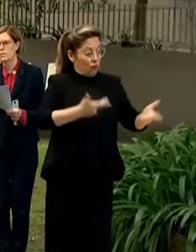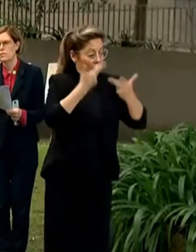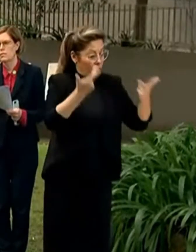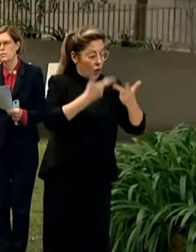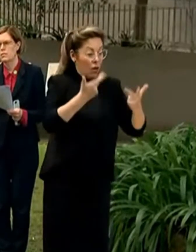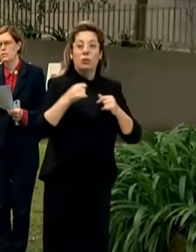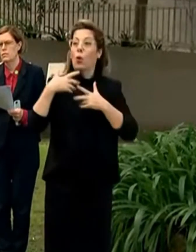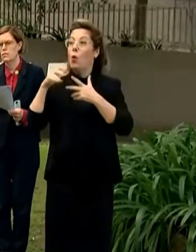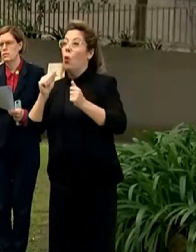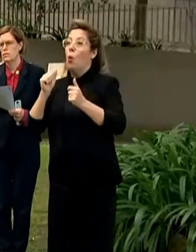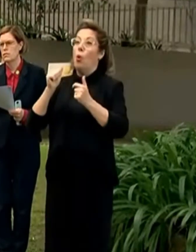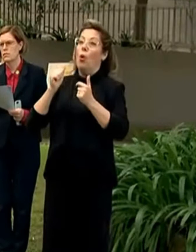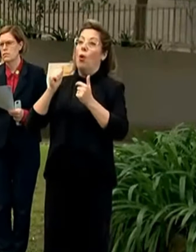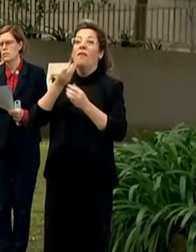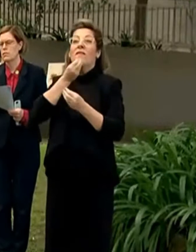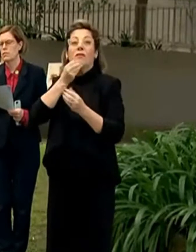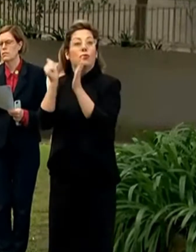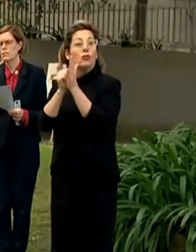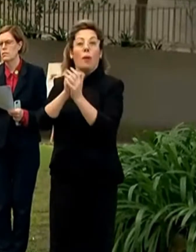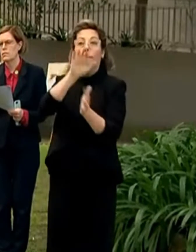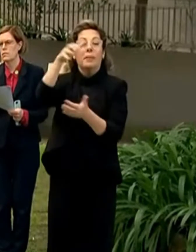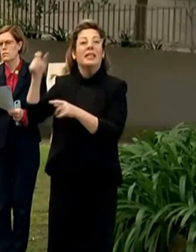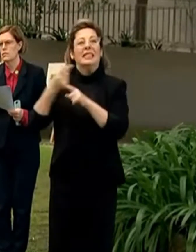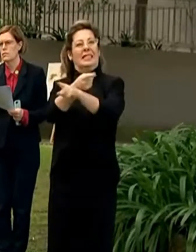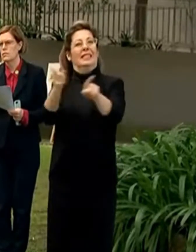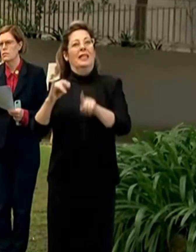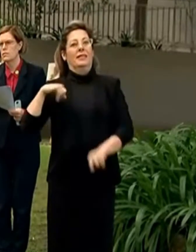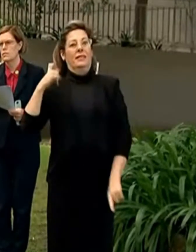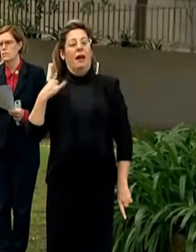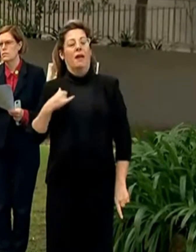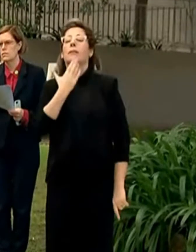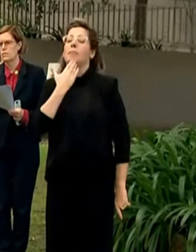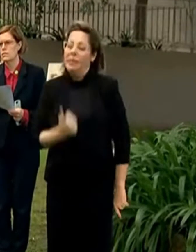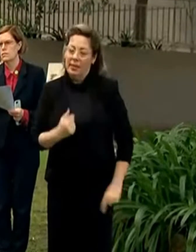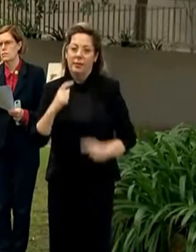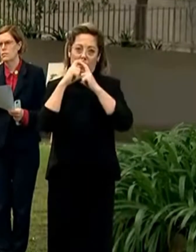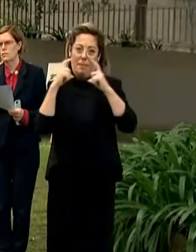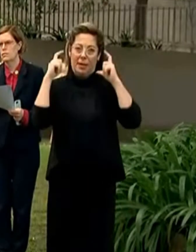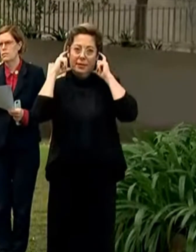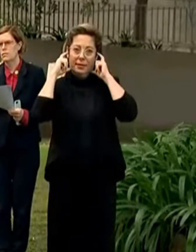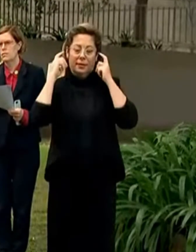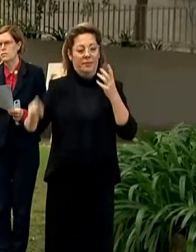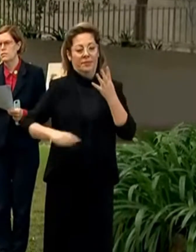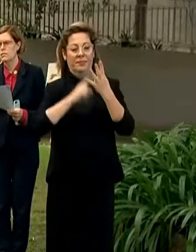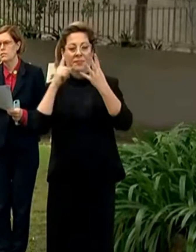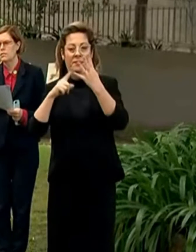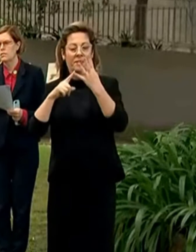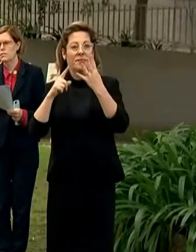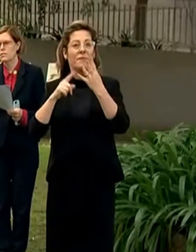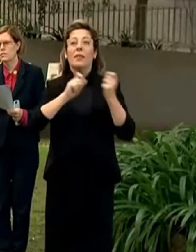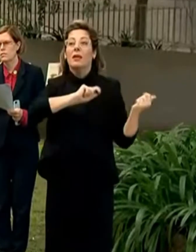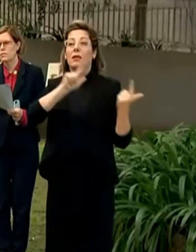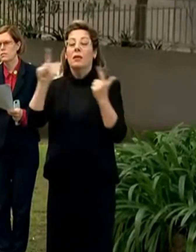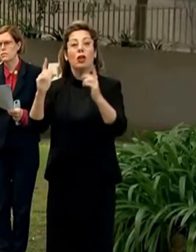them, we strongly recommend that they wear masks. If you're attending a place of worship, we want you to wear a mask. If you're attending a